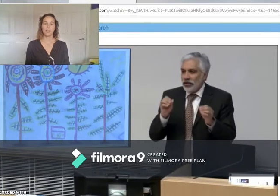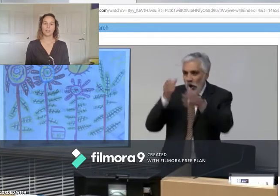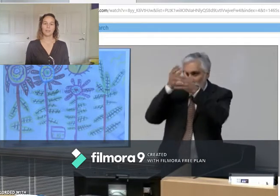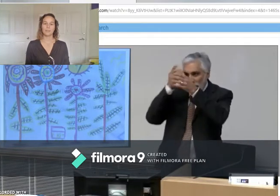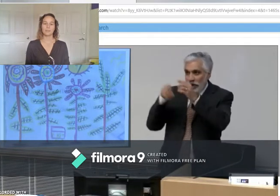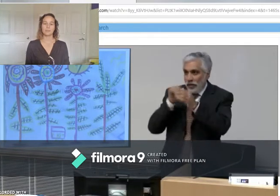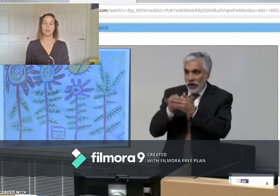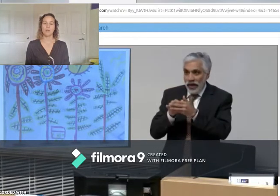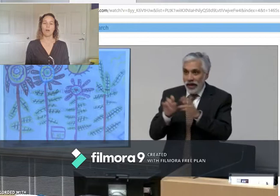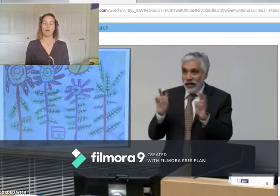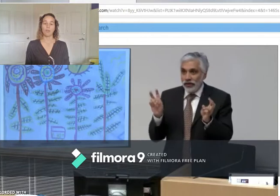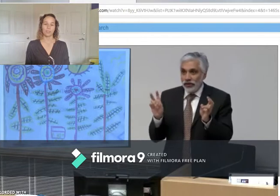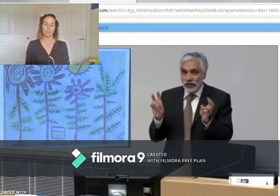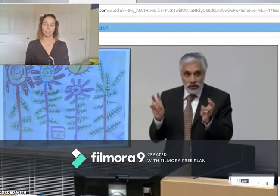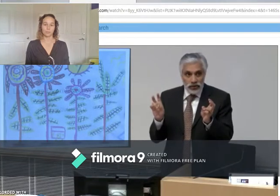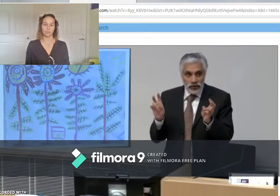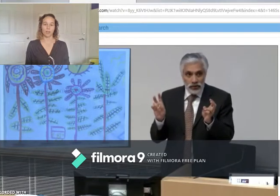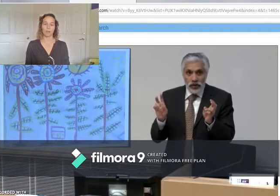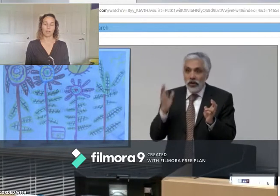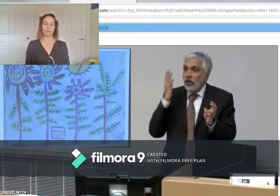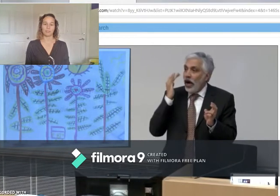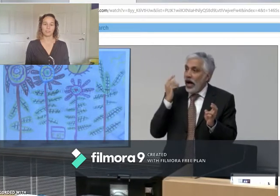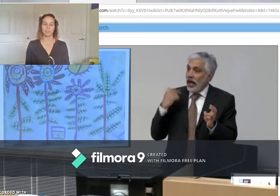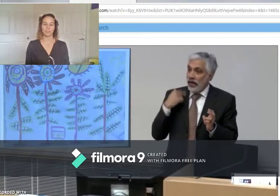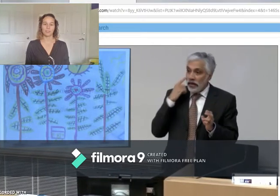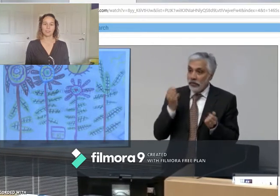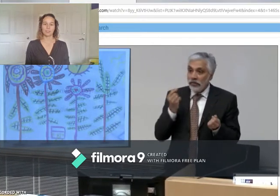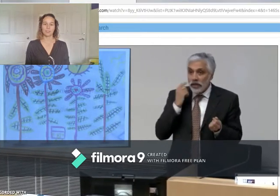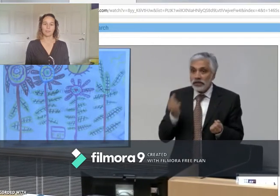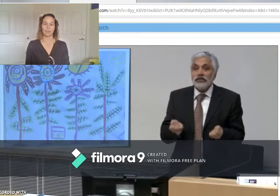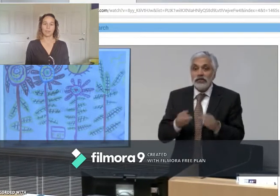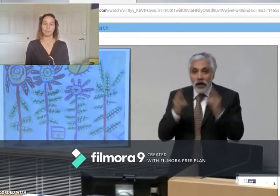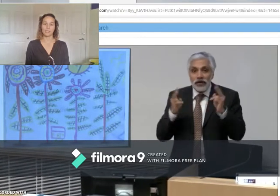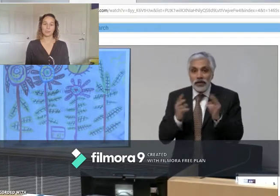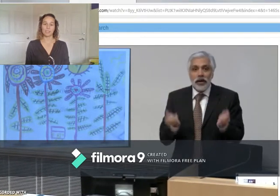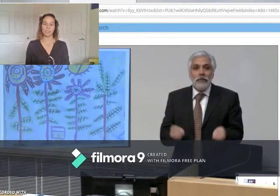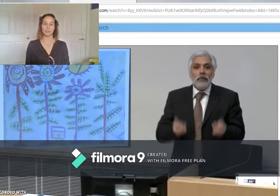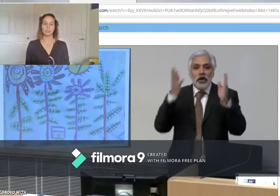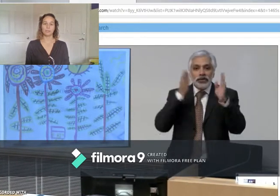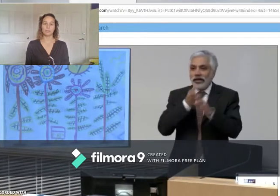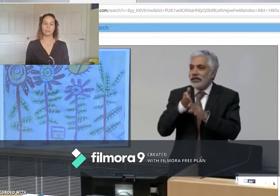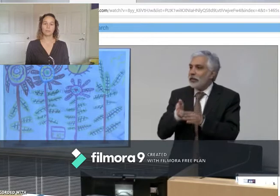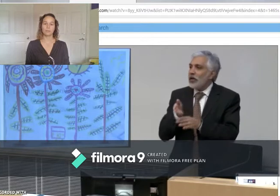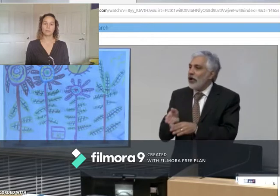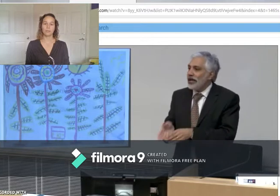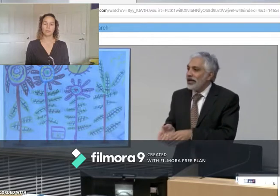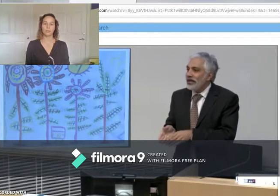I'm not claiming to be all knowledgeable, all powerful about language deprivation.